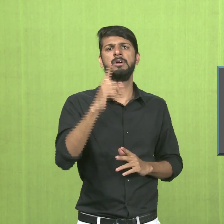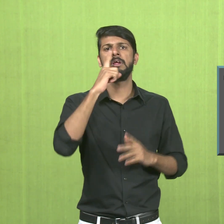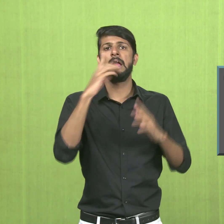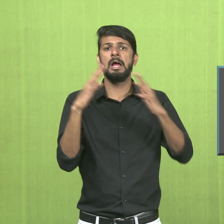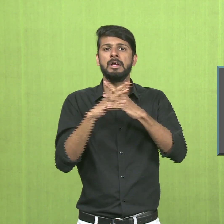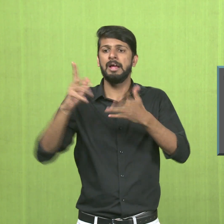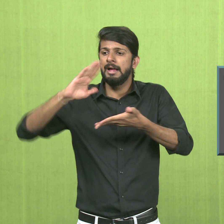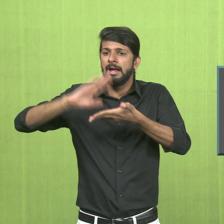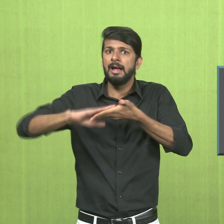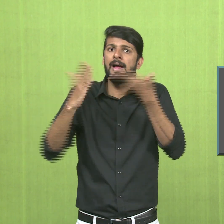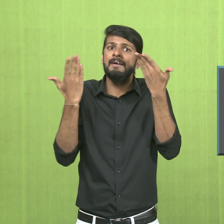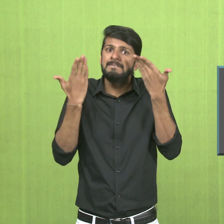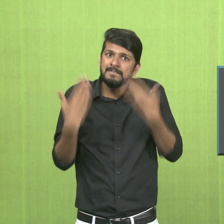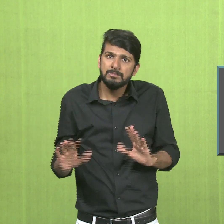by married women.